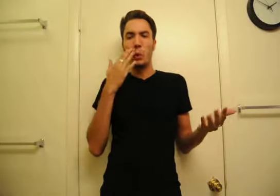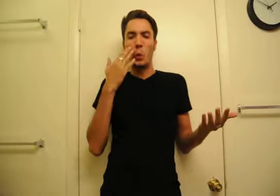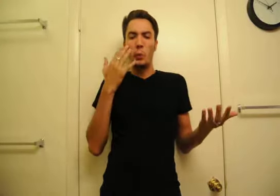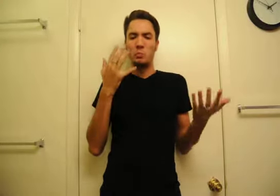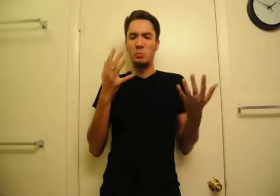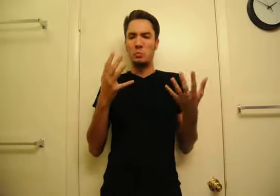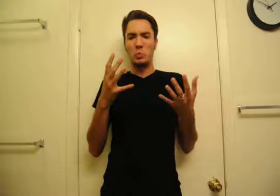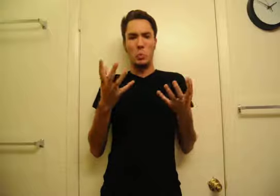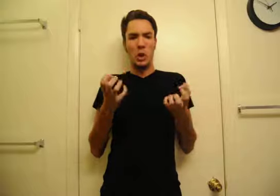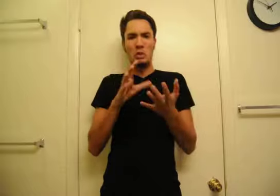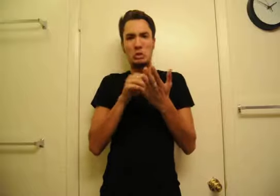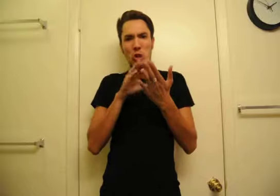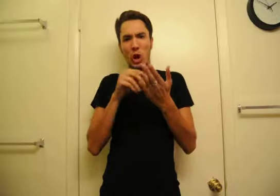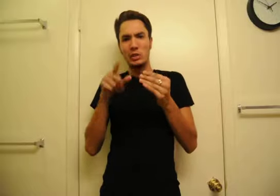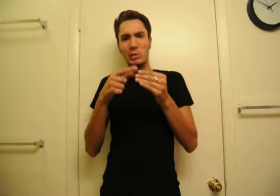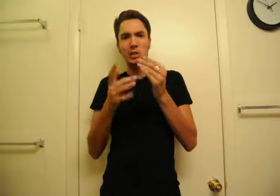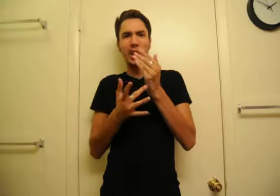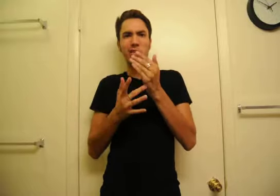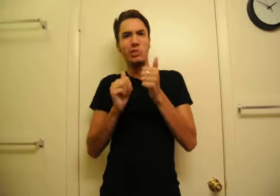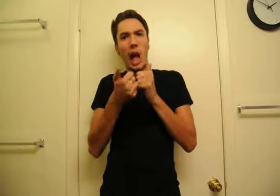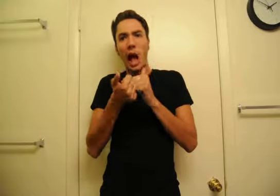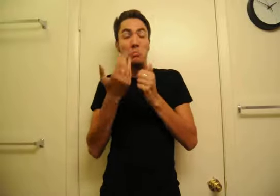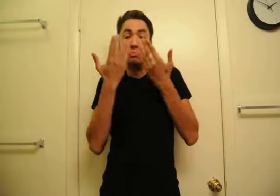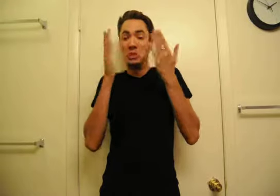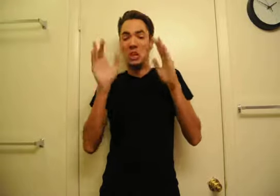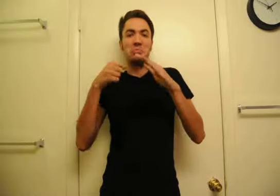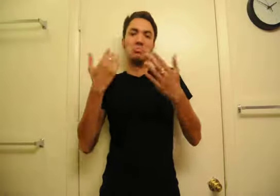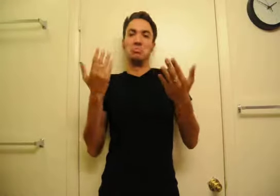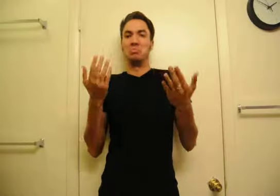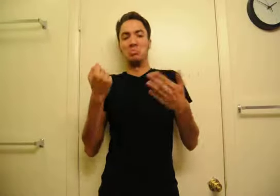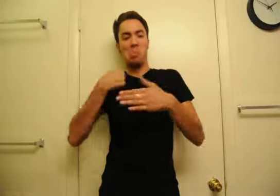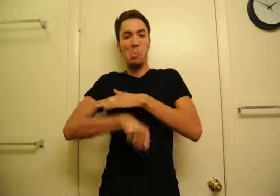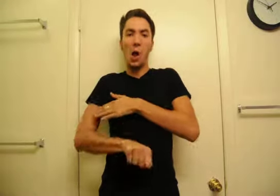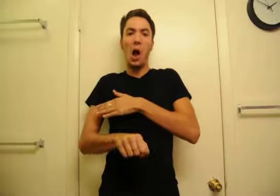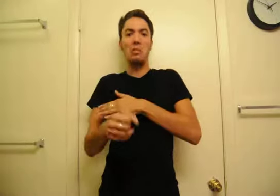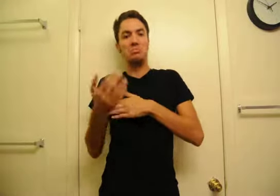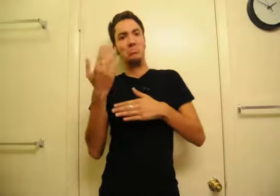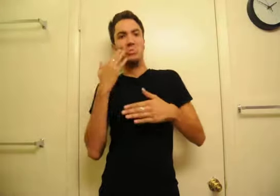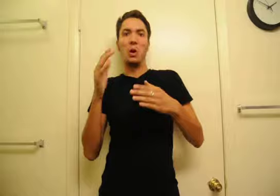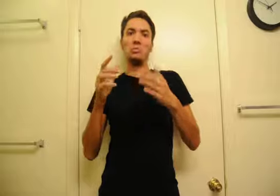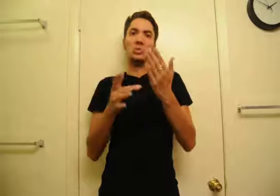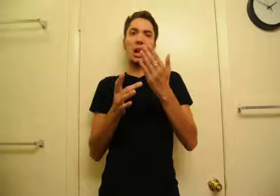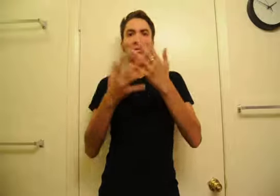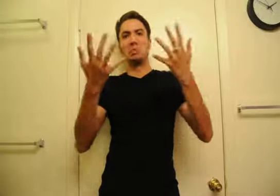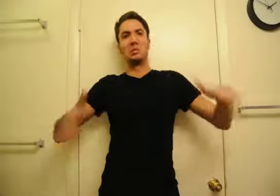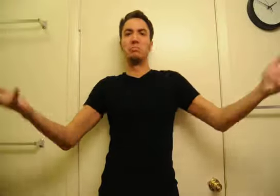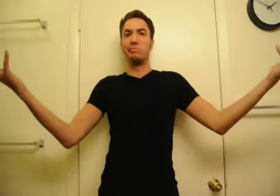sits down and tells you this is how it works. So today, I'm going to tell you 10 things that you thought everybody knew, but it turns